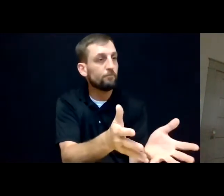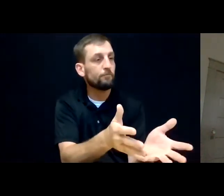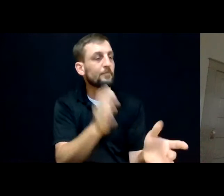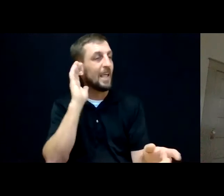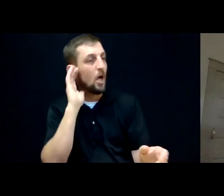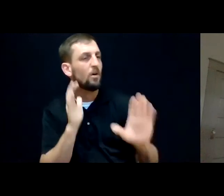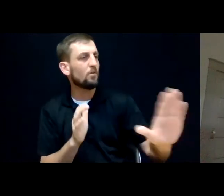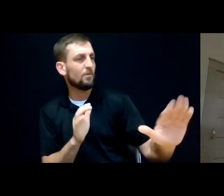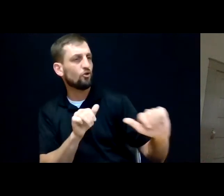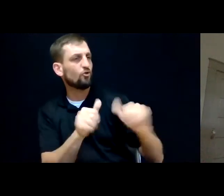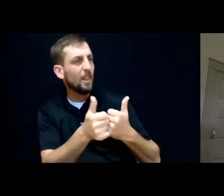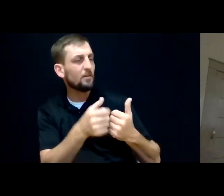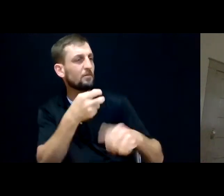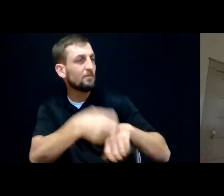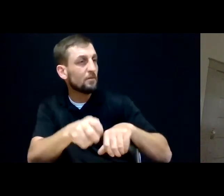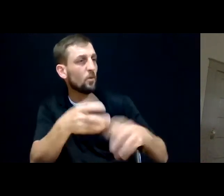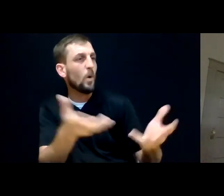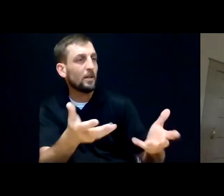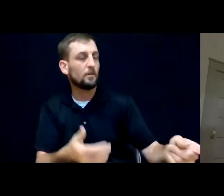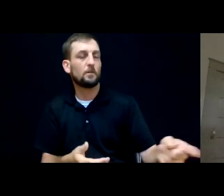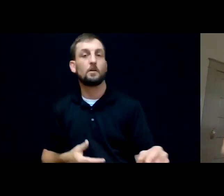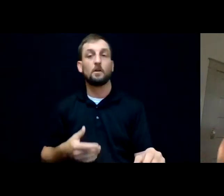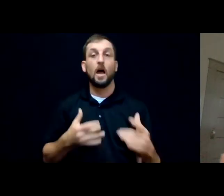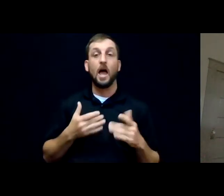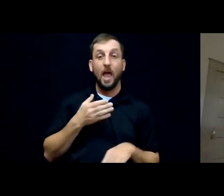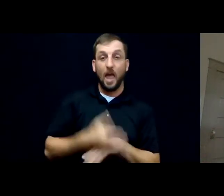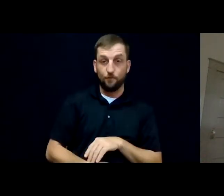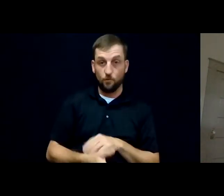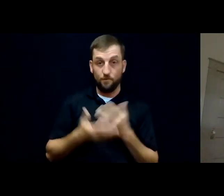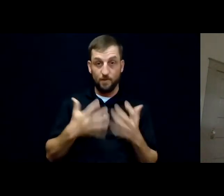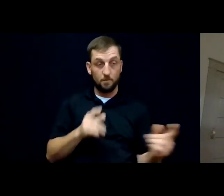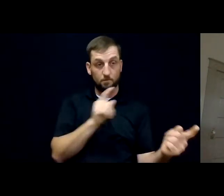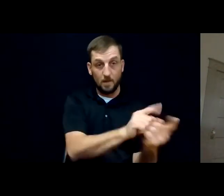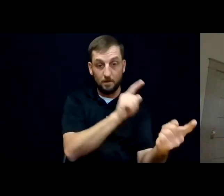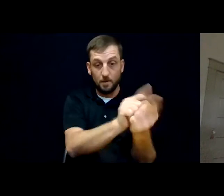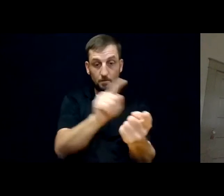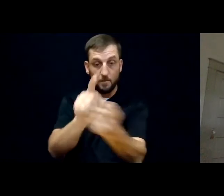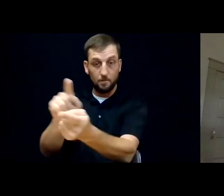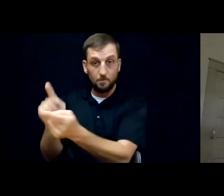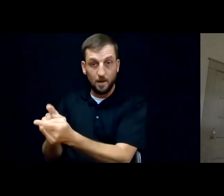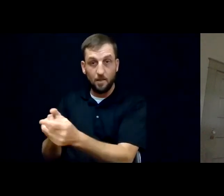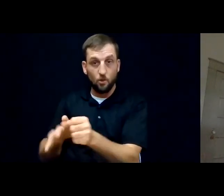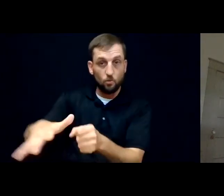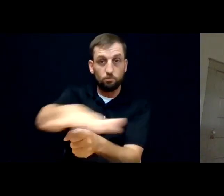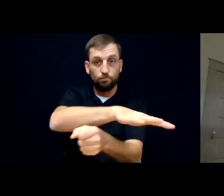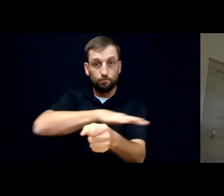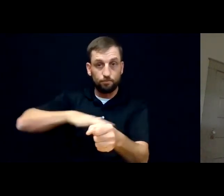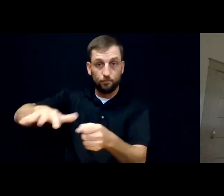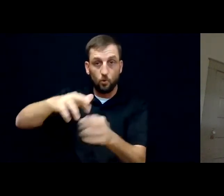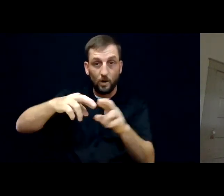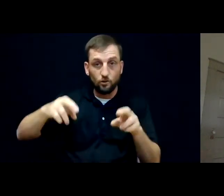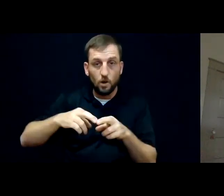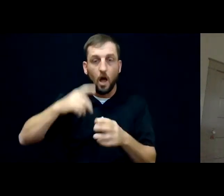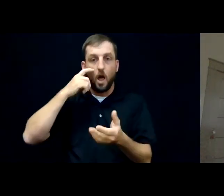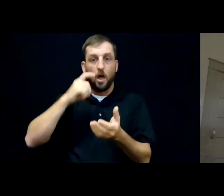what we tend to do is that after you meet with all the transportation providers in the region, you identify several common issues that may